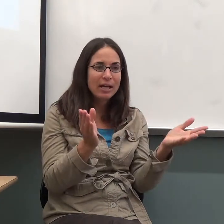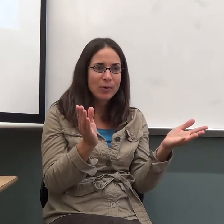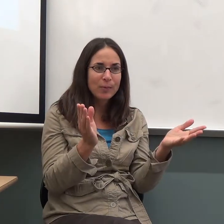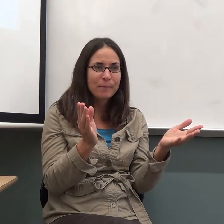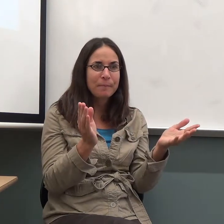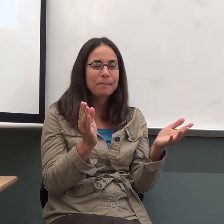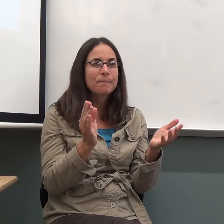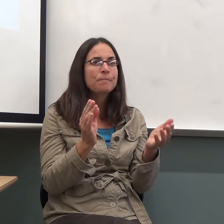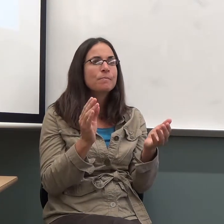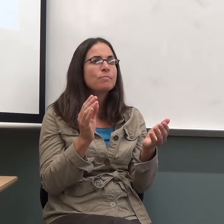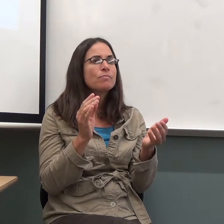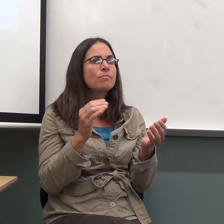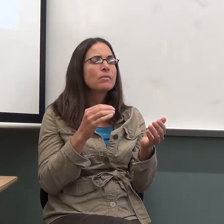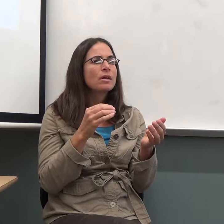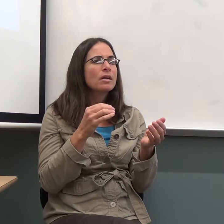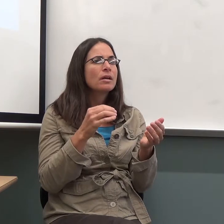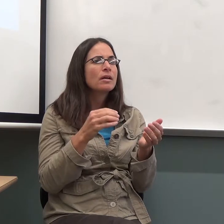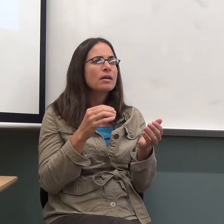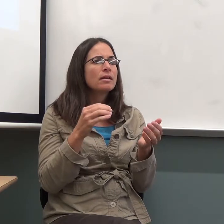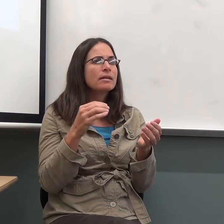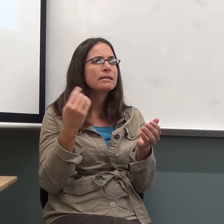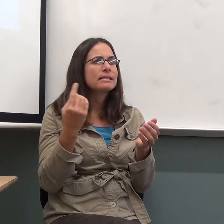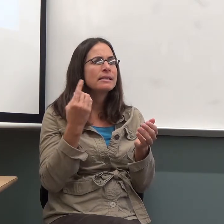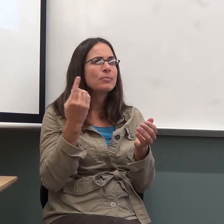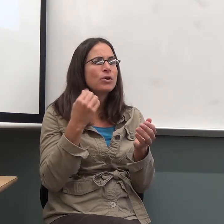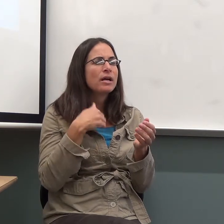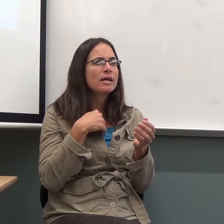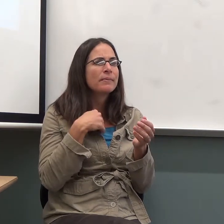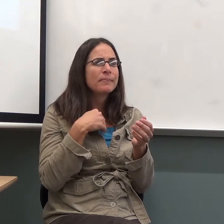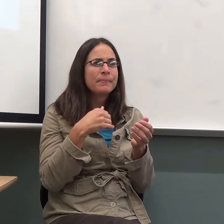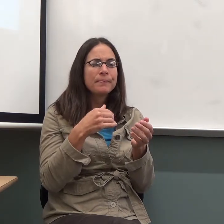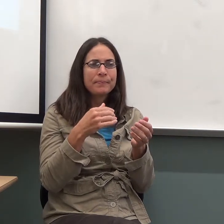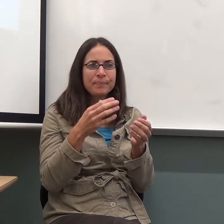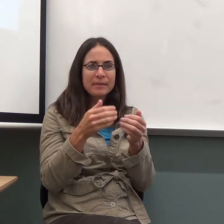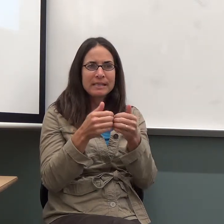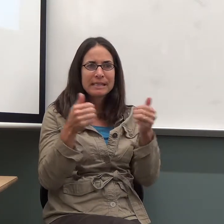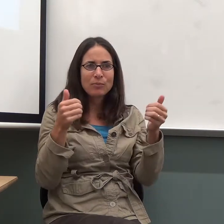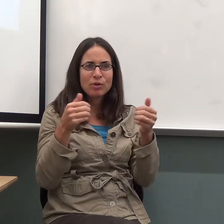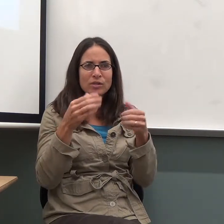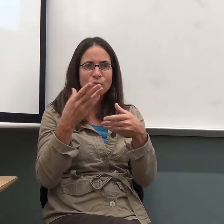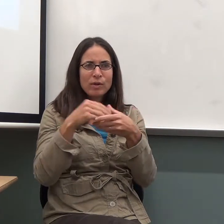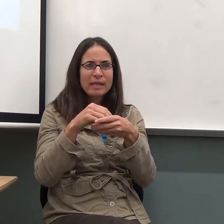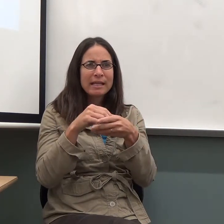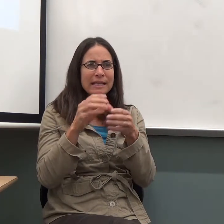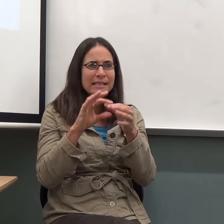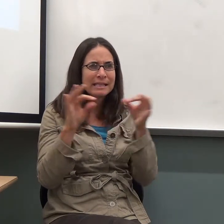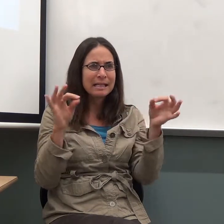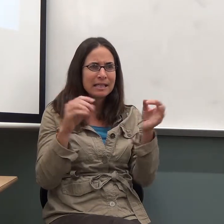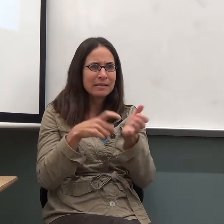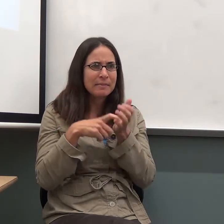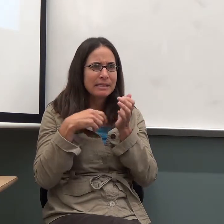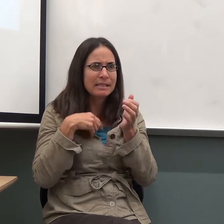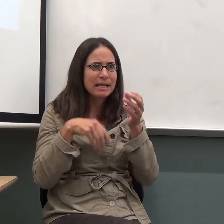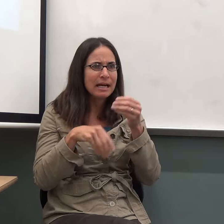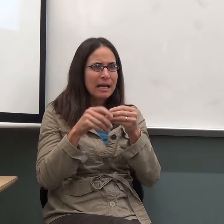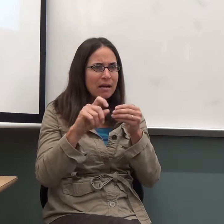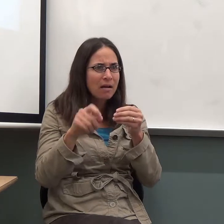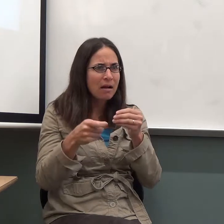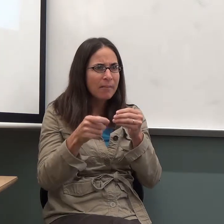a pause? Yes. And what is that separation? Halloween is there. Okay. Period